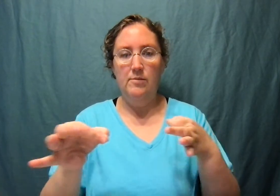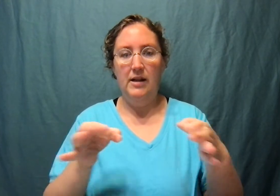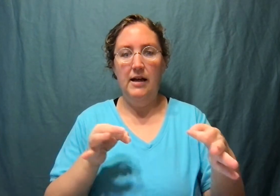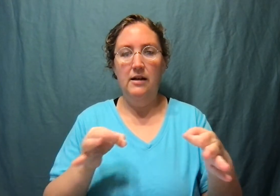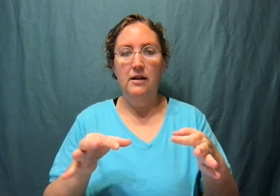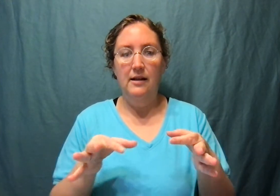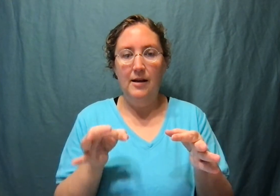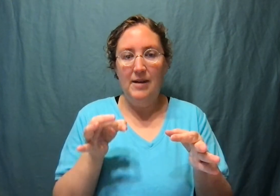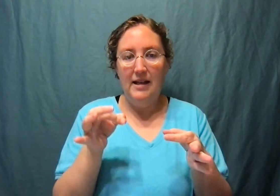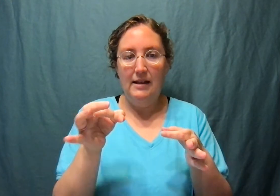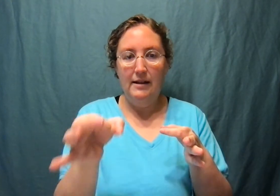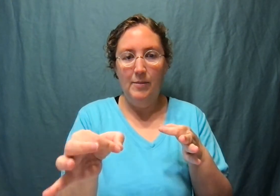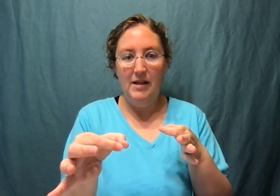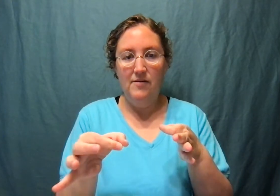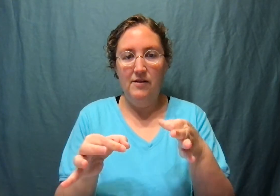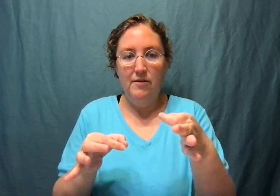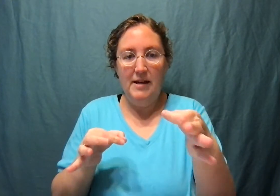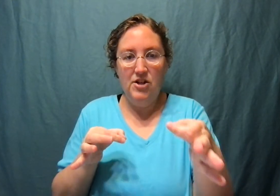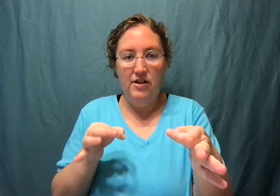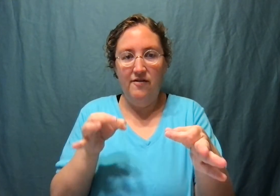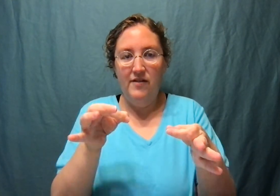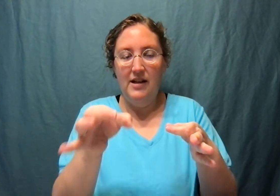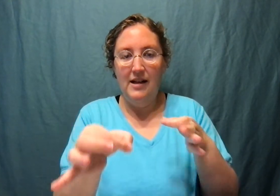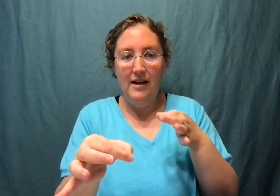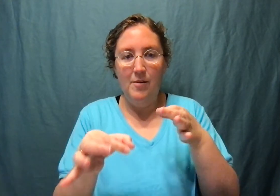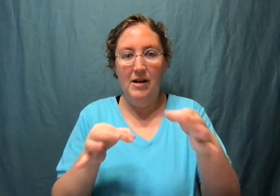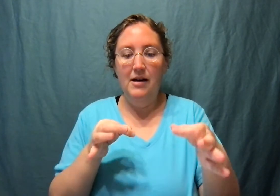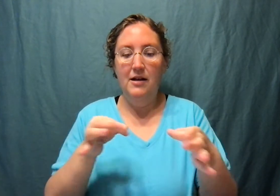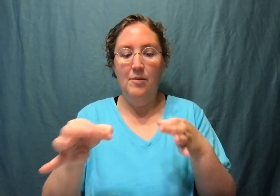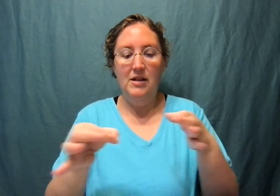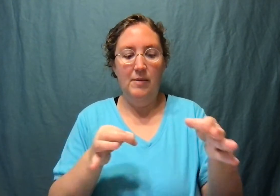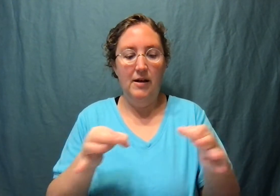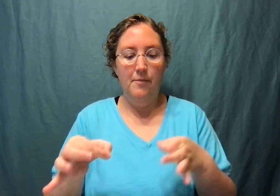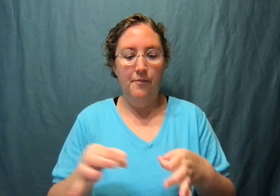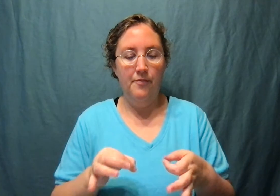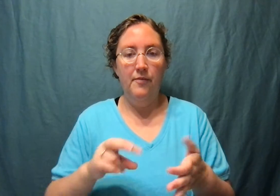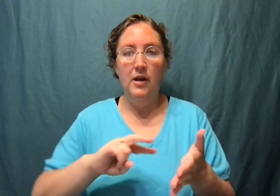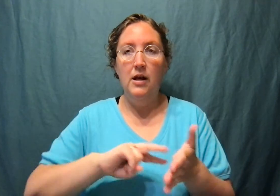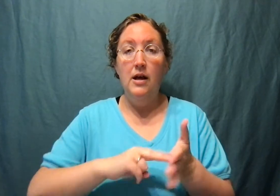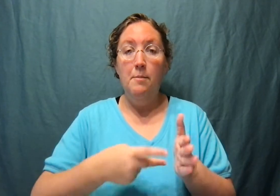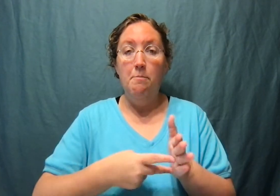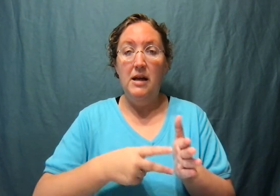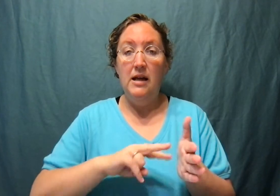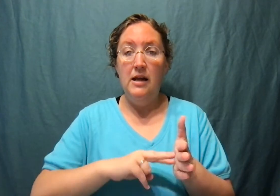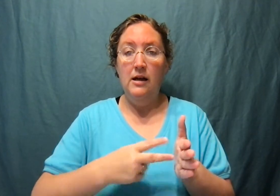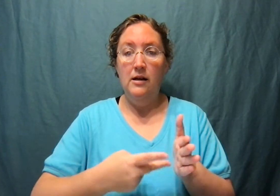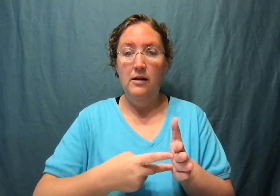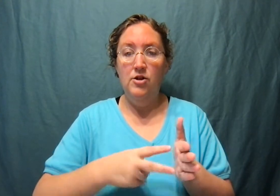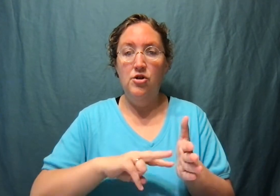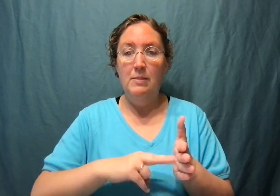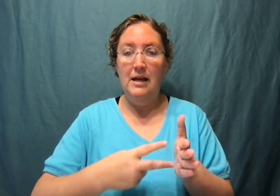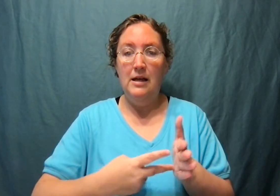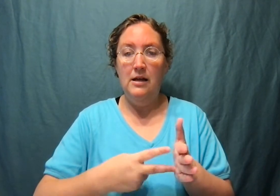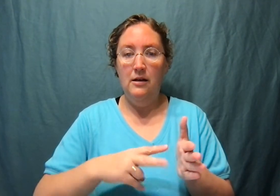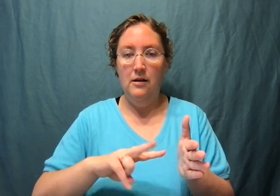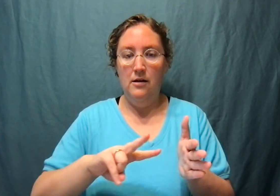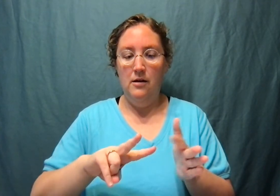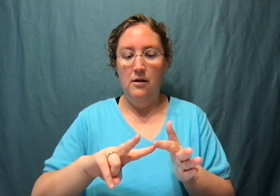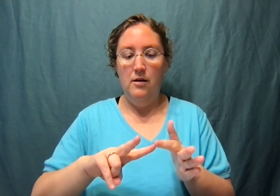Explain, like I'm taking little bits of information and feeding it out a bit at a time. Explain. Meaning, to mean. Took